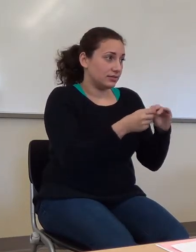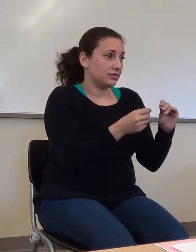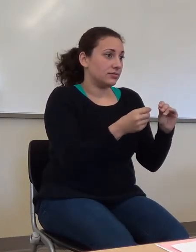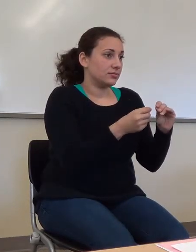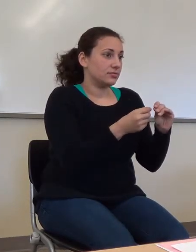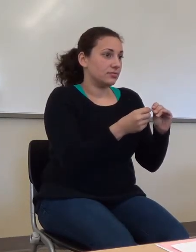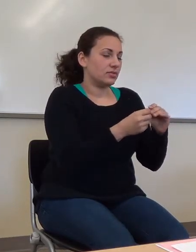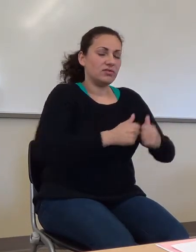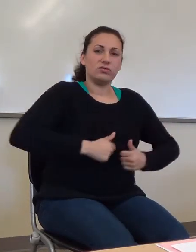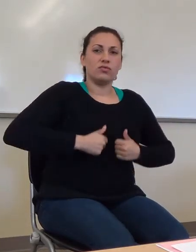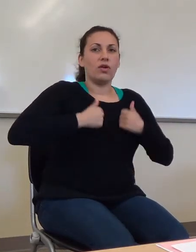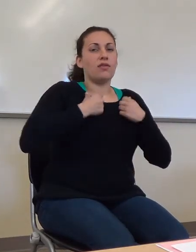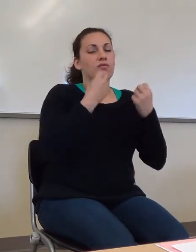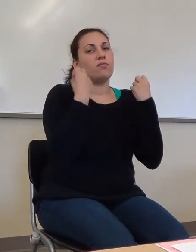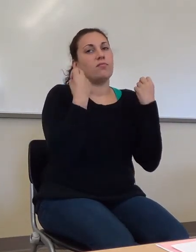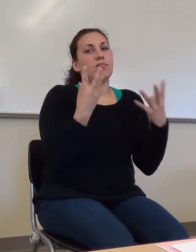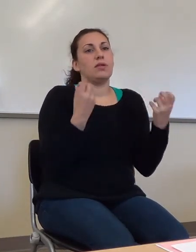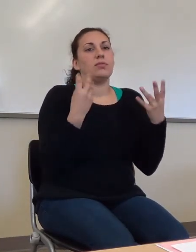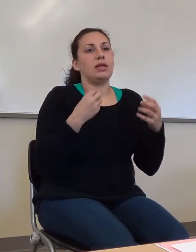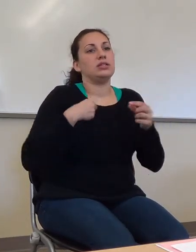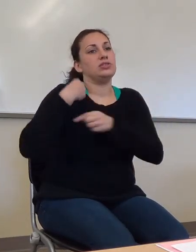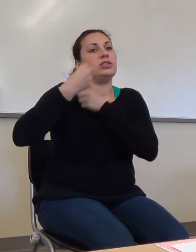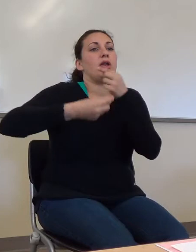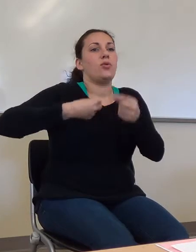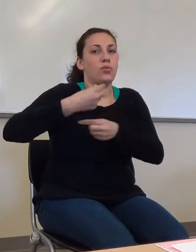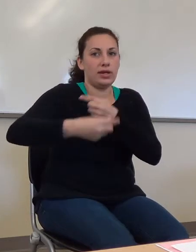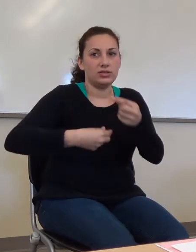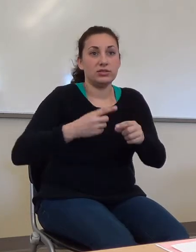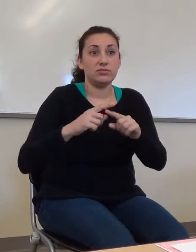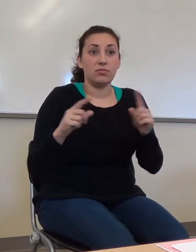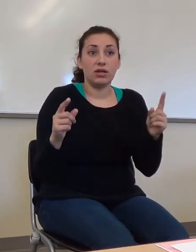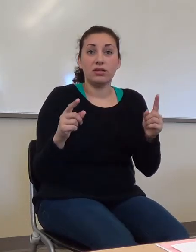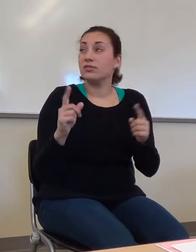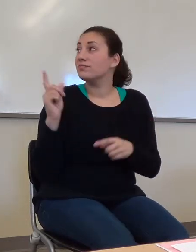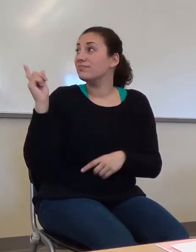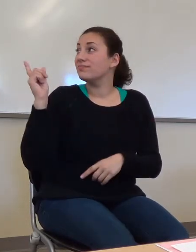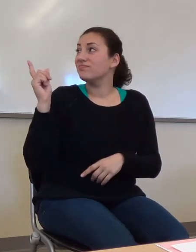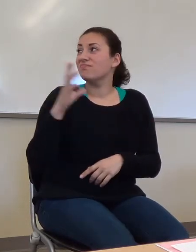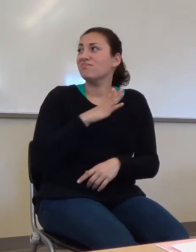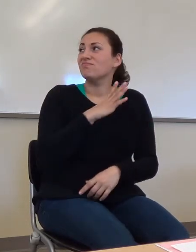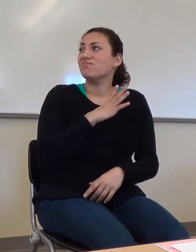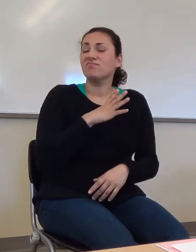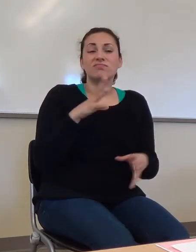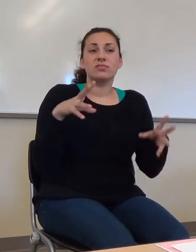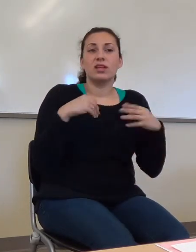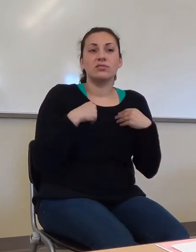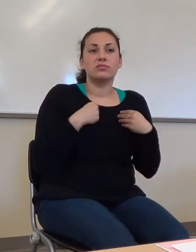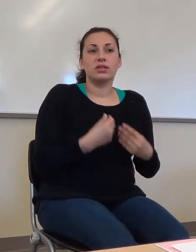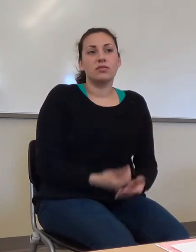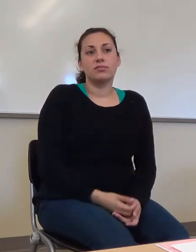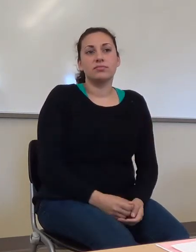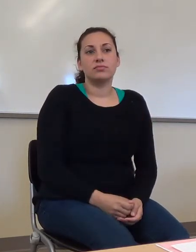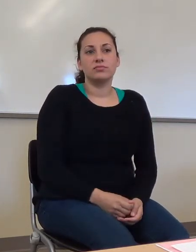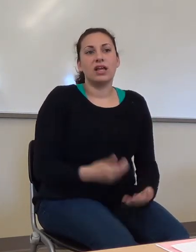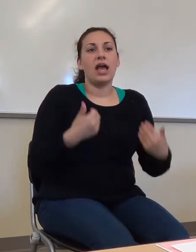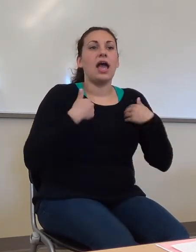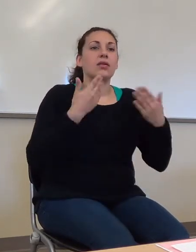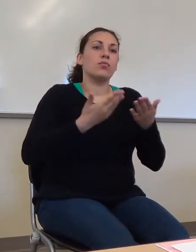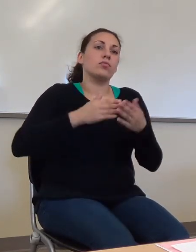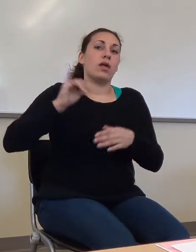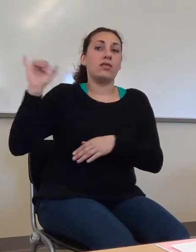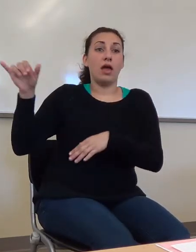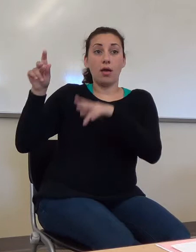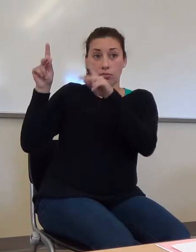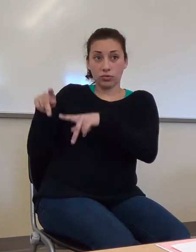have survived for generations. But I took other, like this is fine. This person obviously had prior knowledge of this,